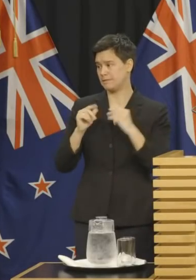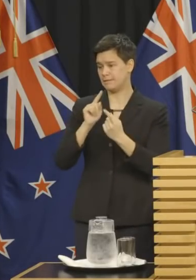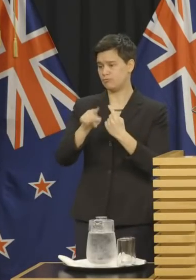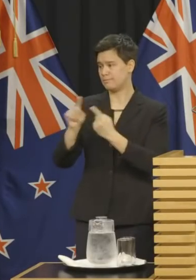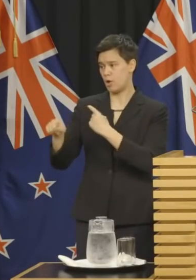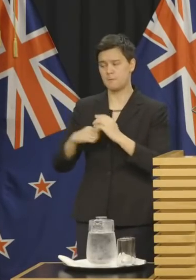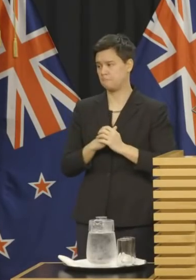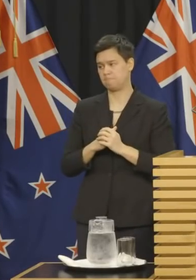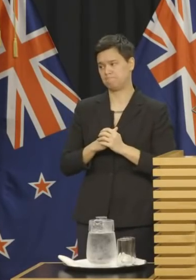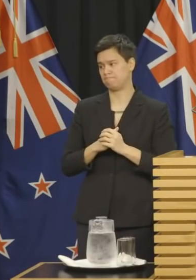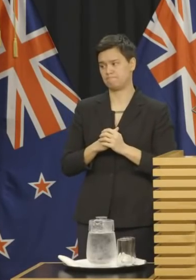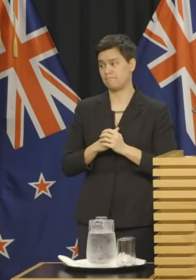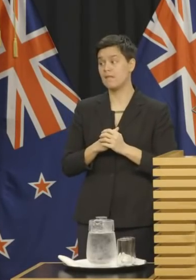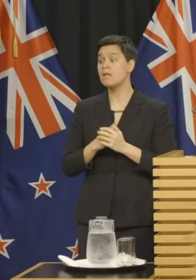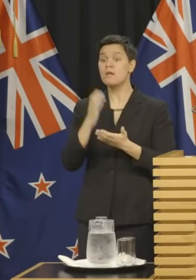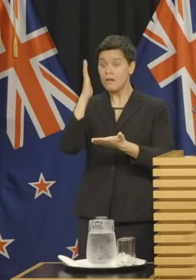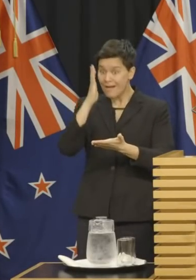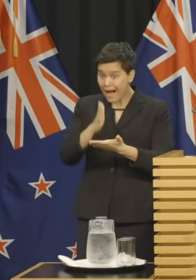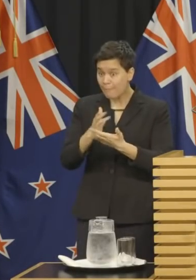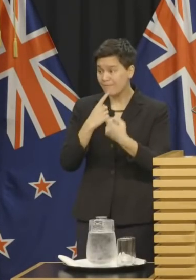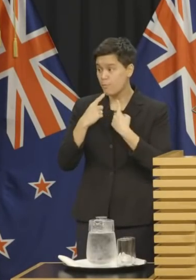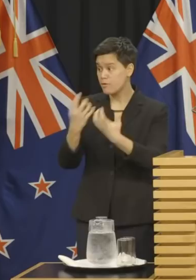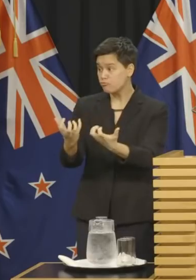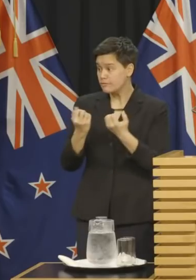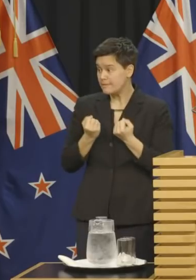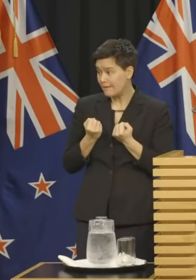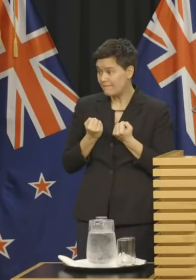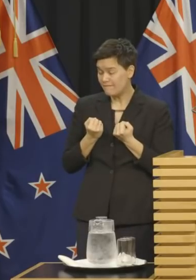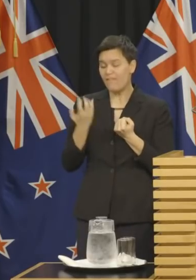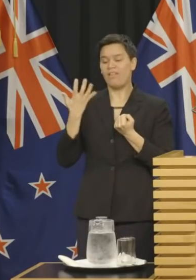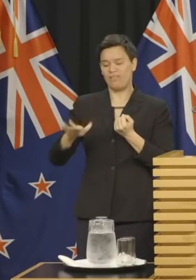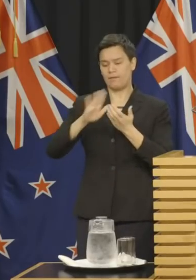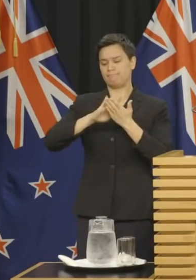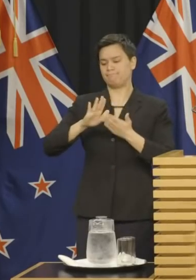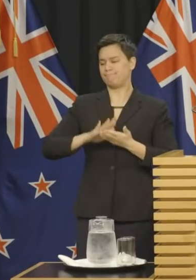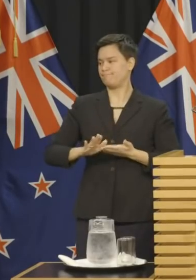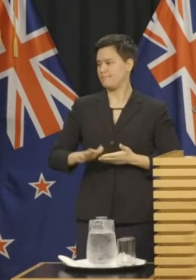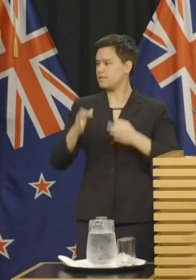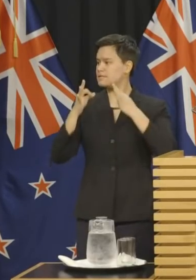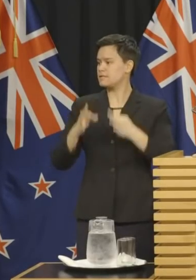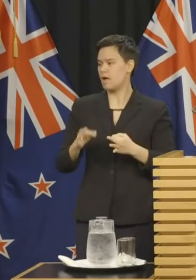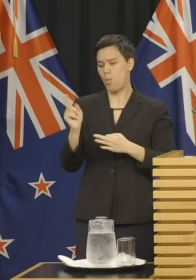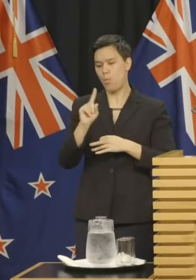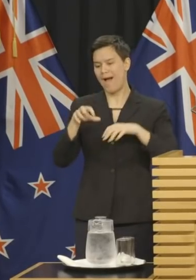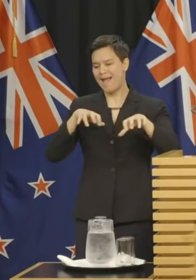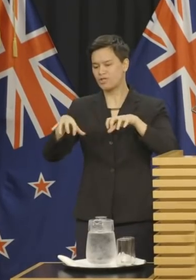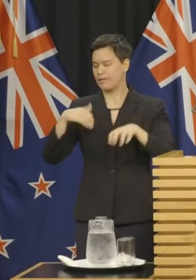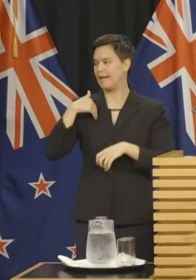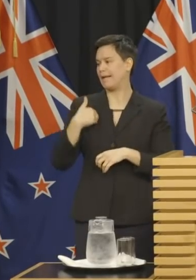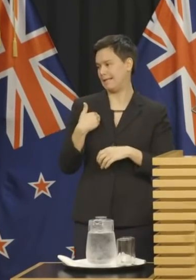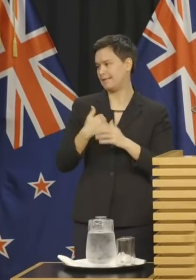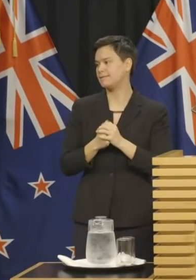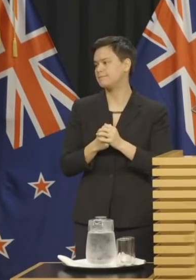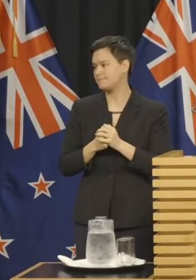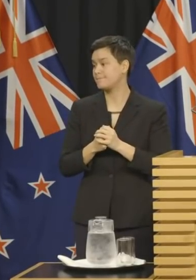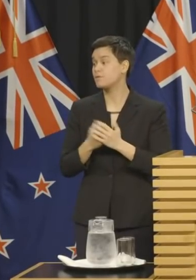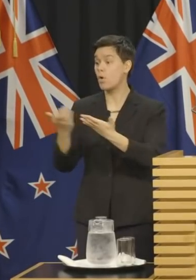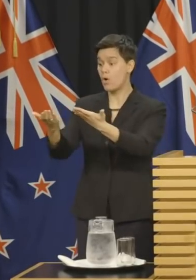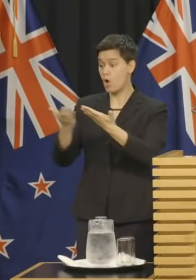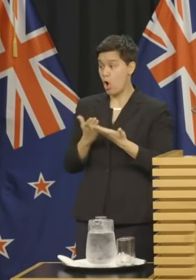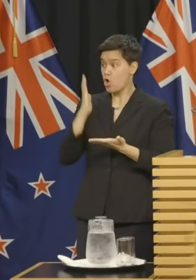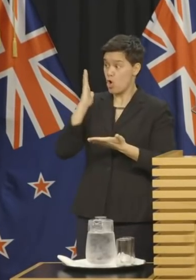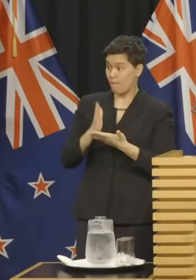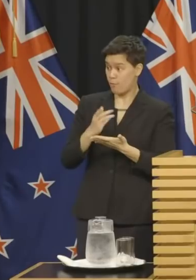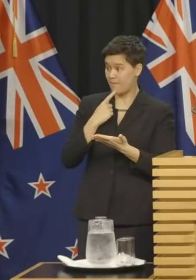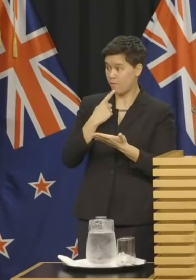out today is clear actions on an allegation that has been confirmed. And so I've acted on a confirmed allegation,